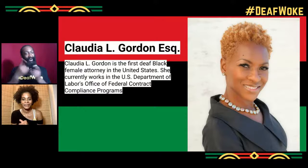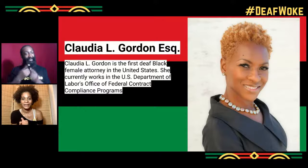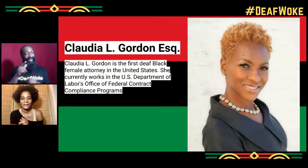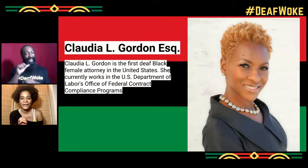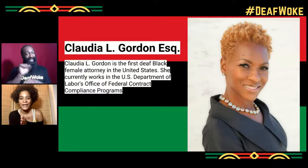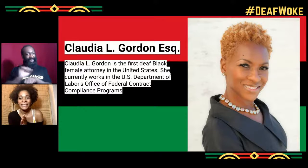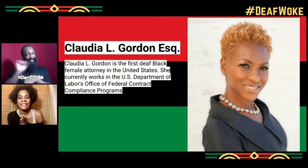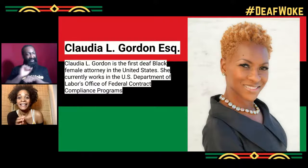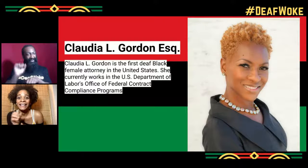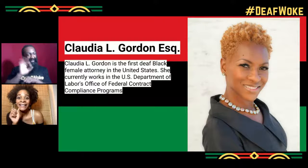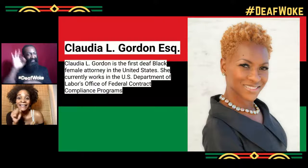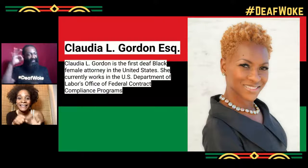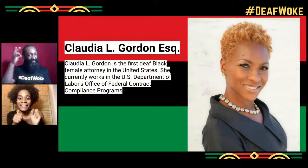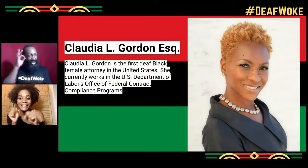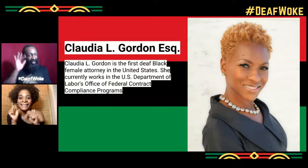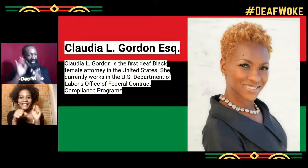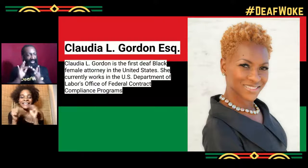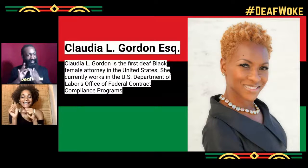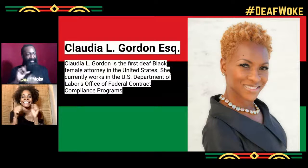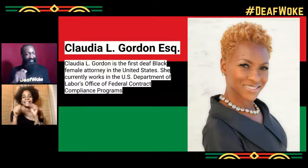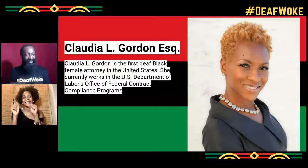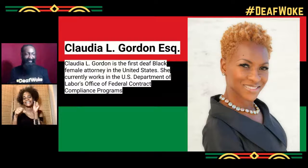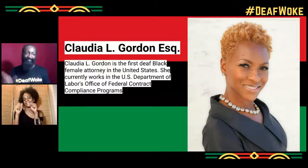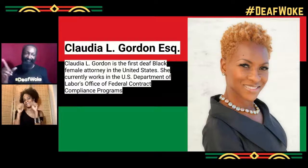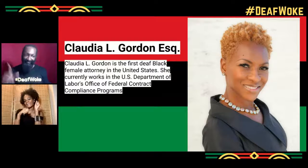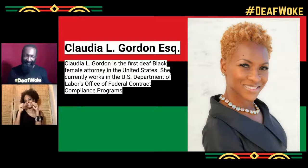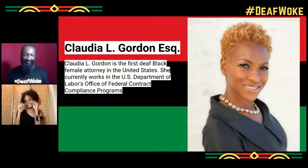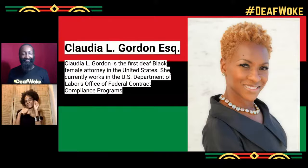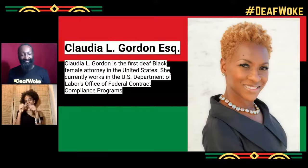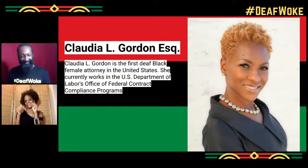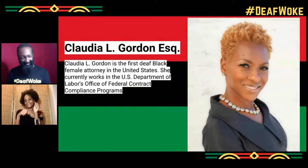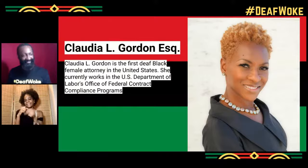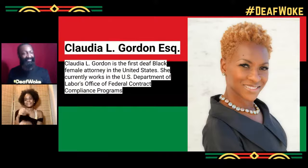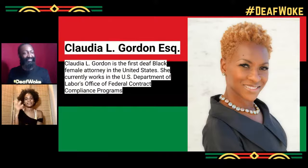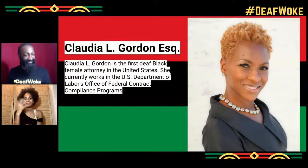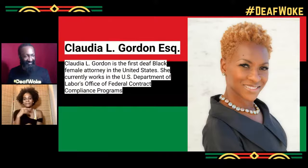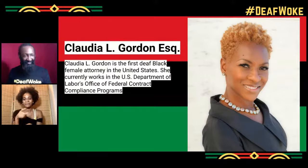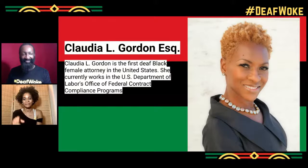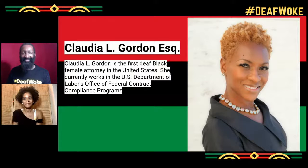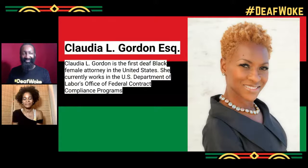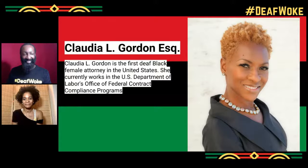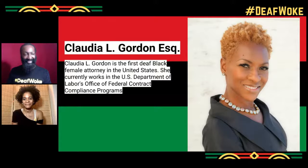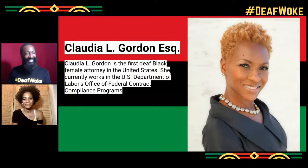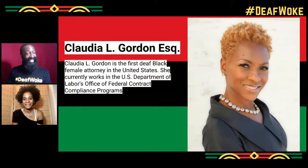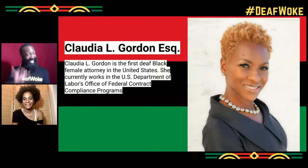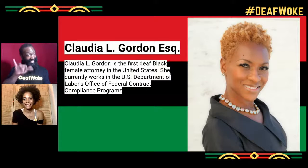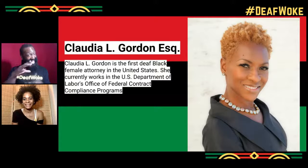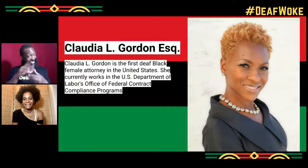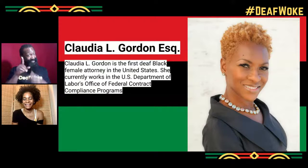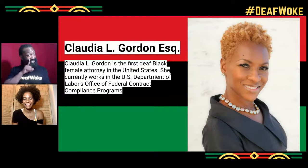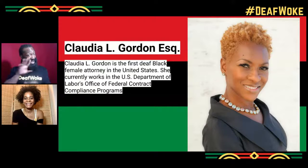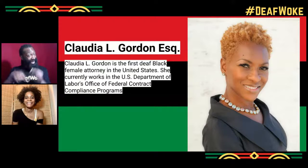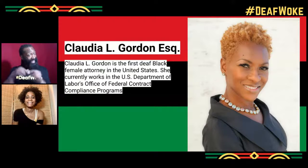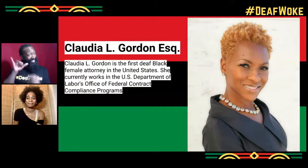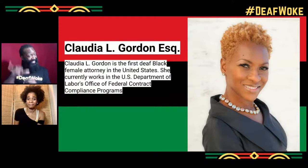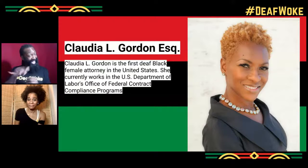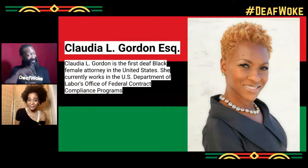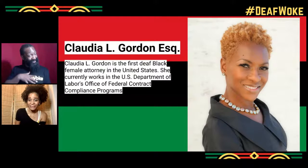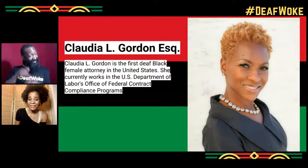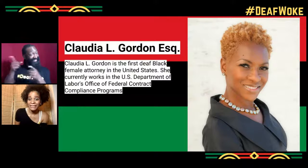First female attorney in the United States. She's currently working in the U.S. Department of Labor's office. So